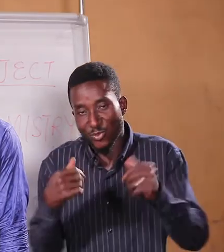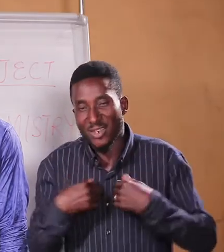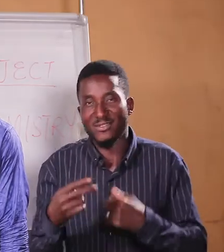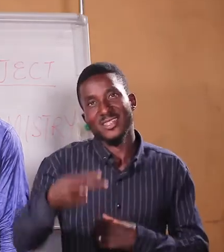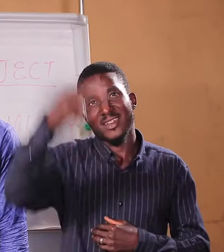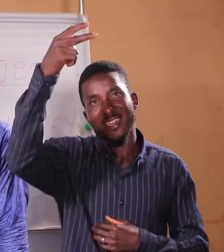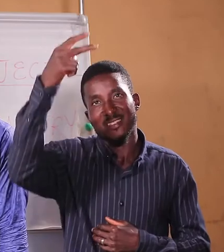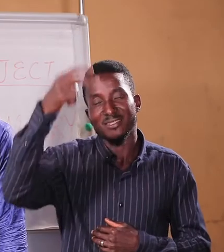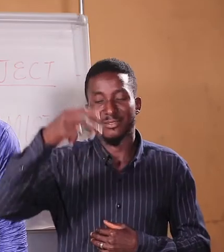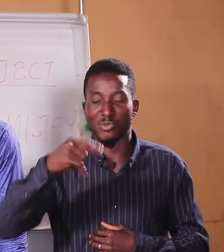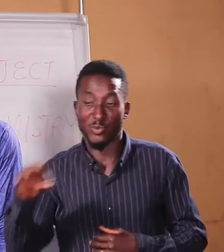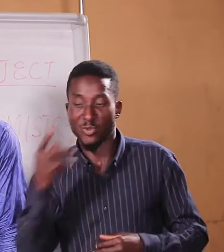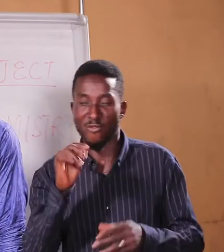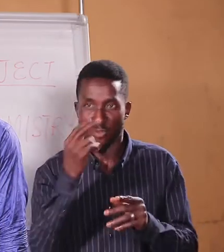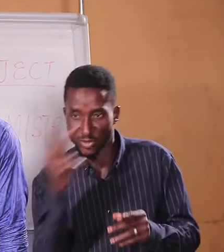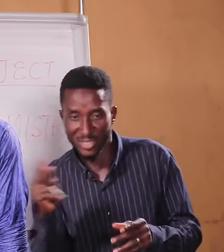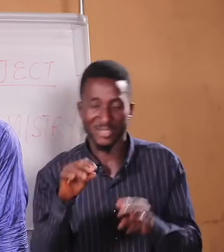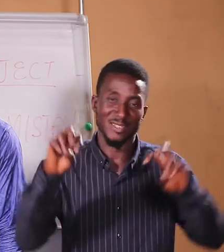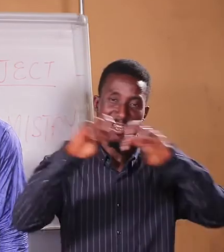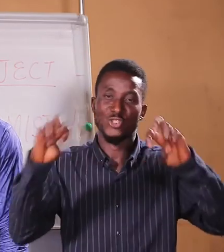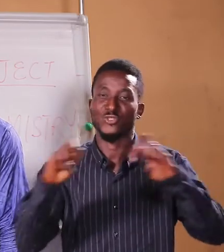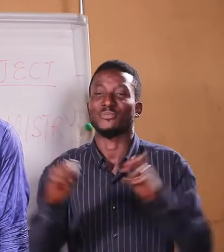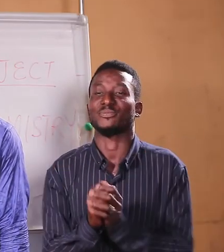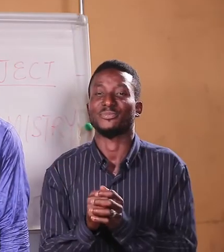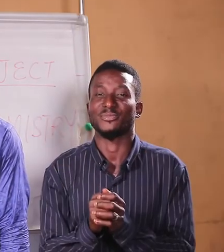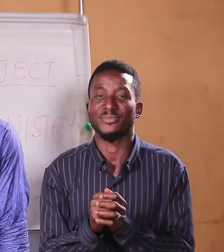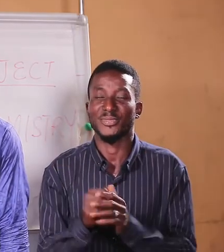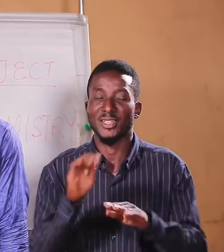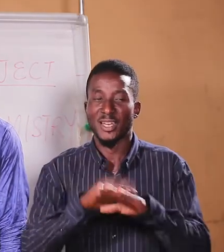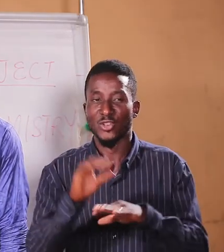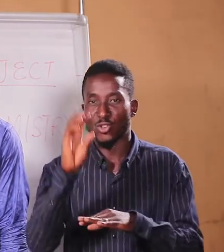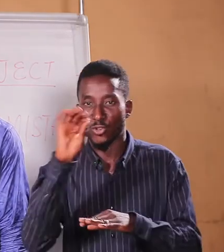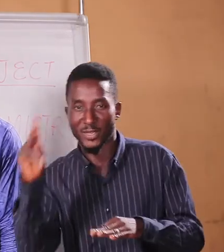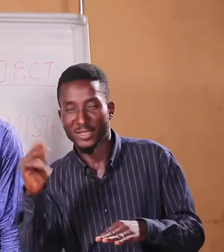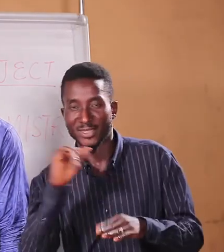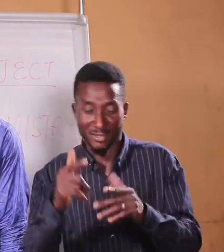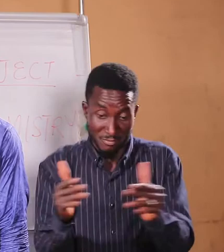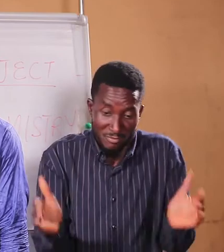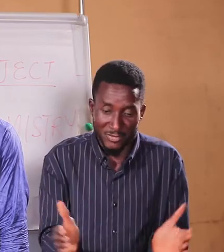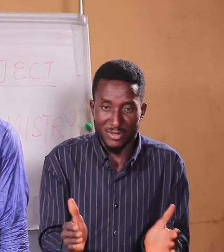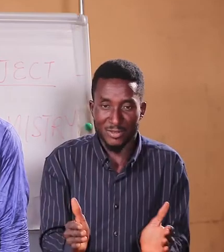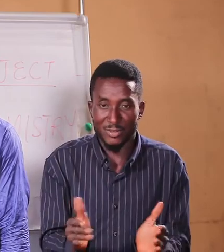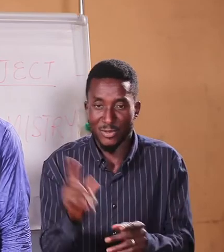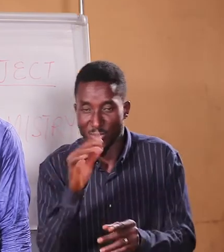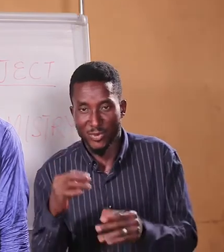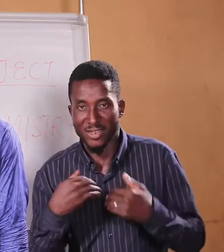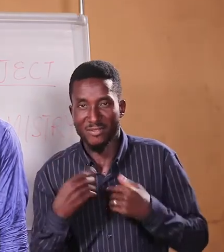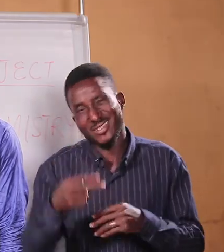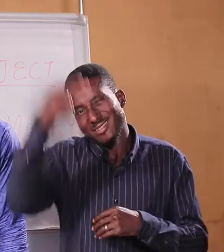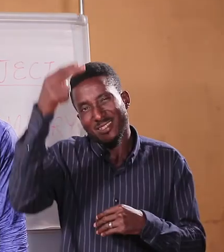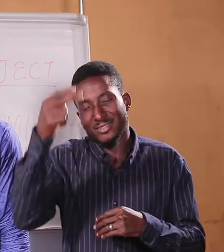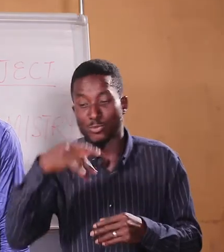highest probability of locating an electron. An orbital is said to be a region or a space where we have the